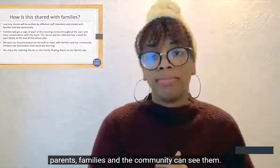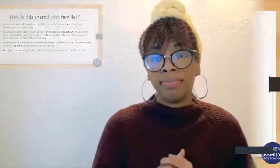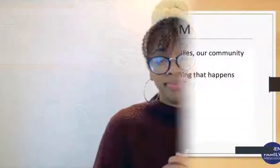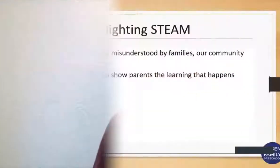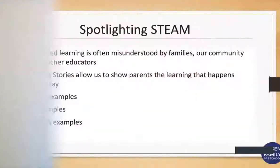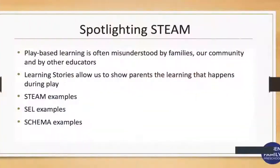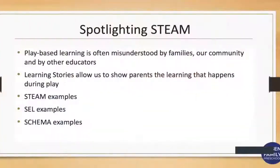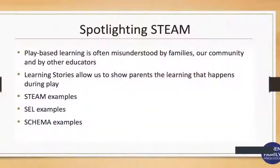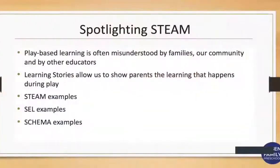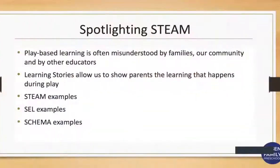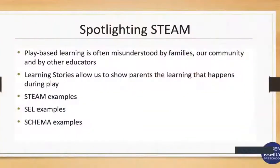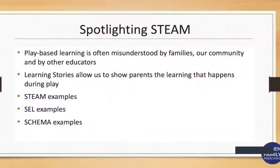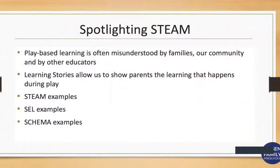community members come in, they can take a look.